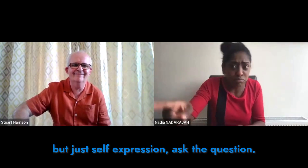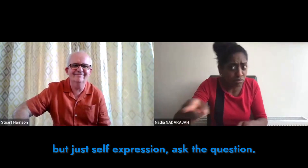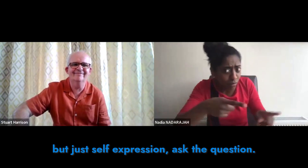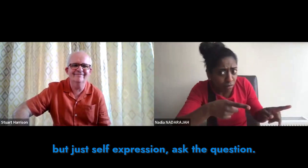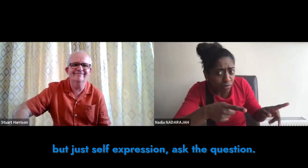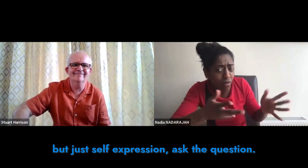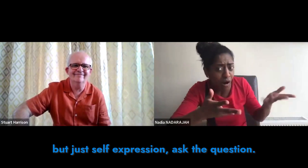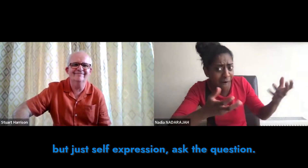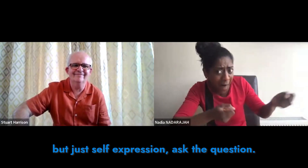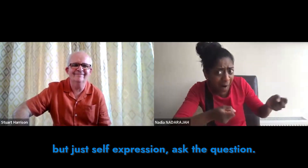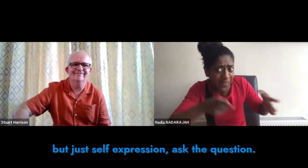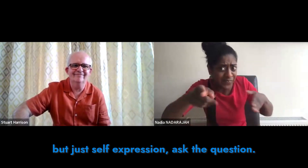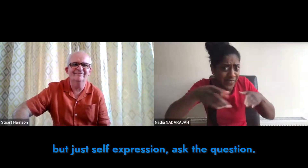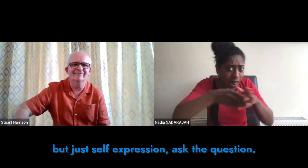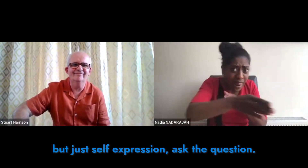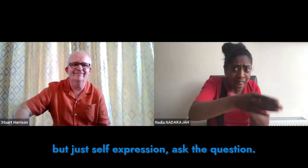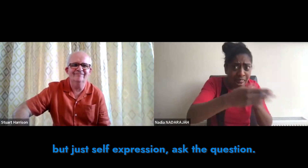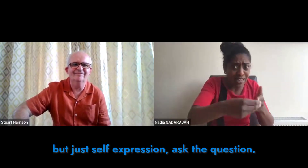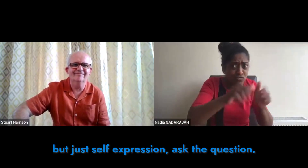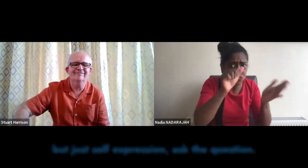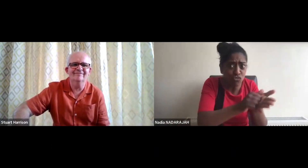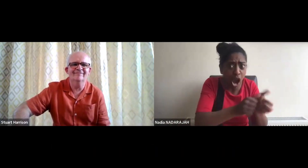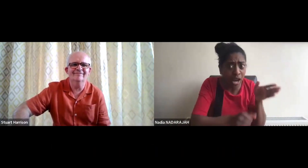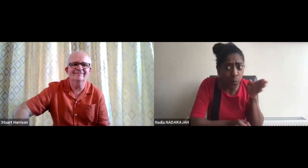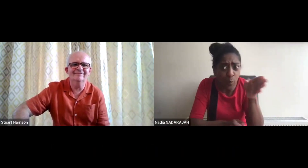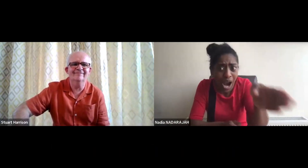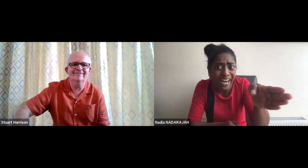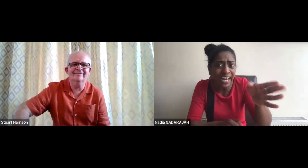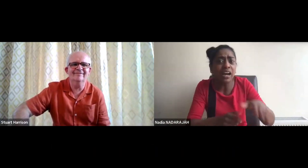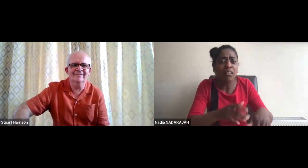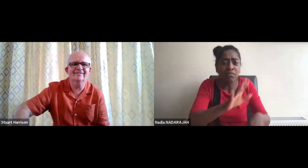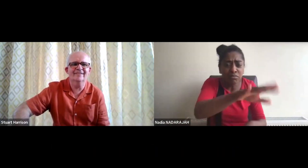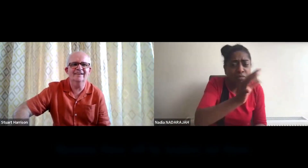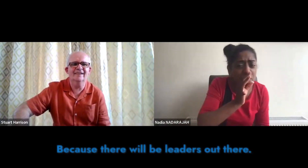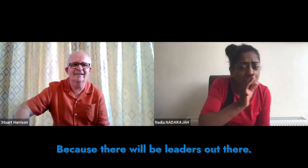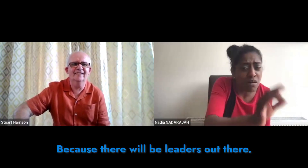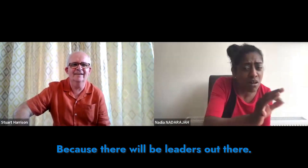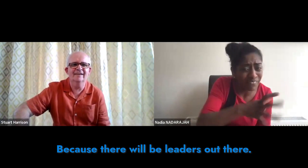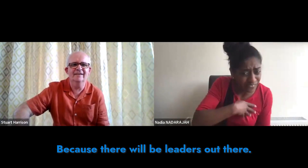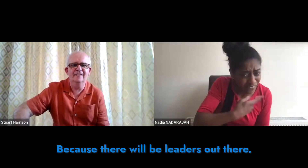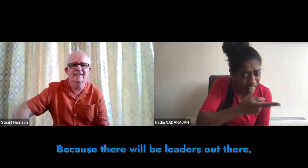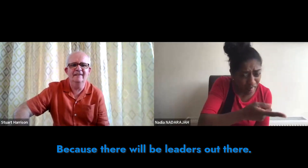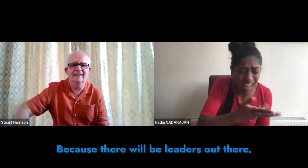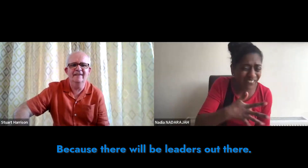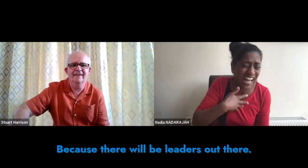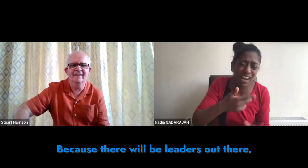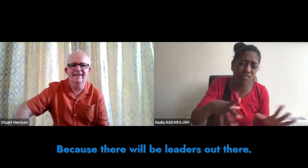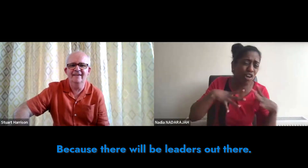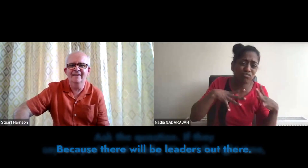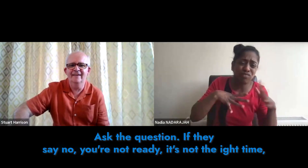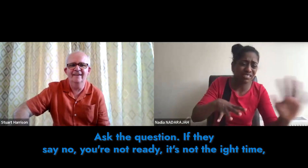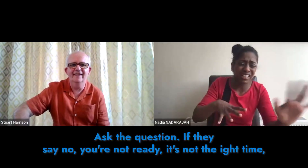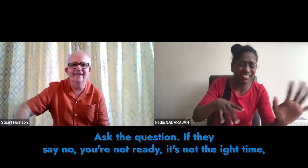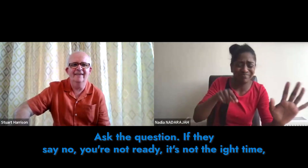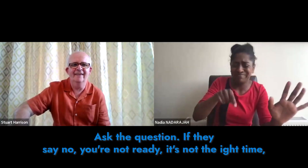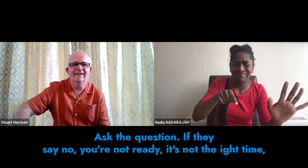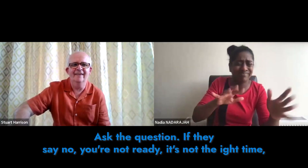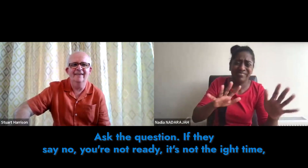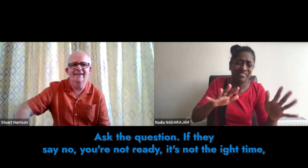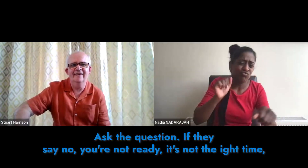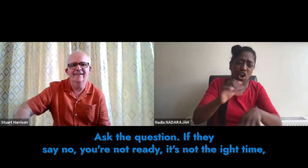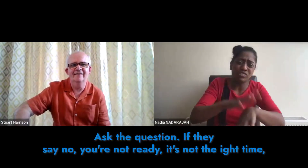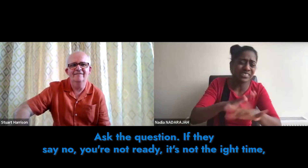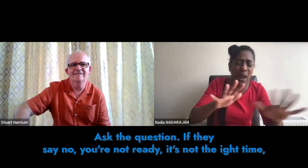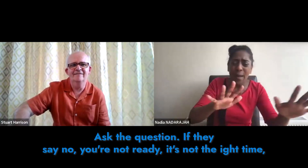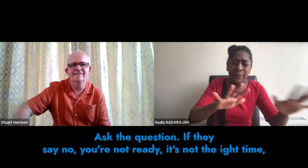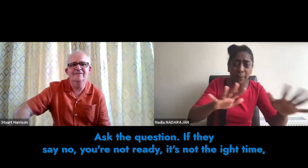just self-expression. Ask the question. Because there will be leaders out there. Ask the question. If they